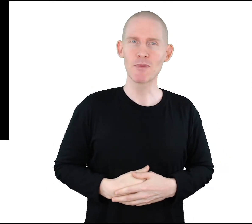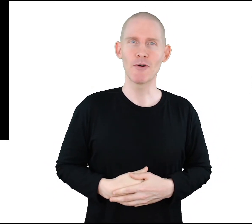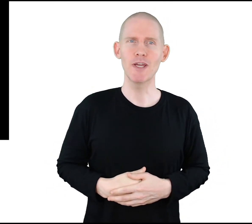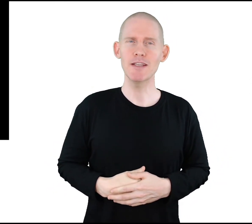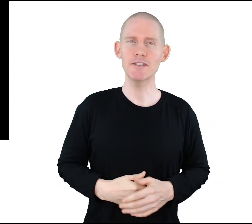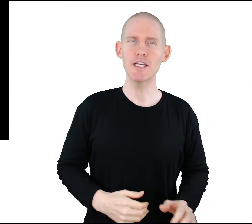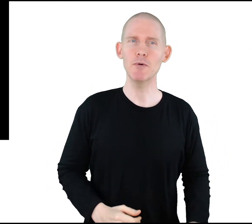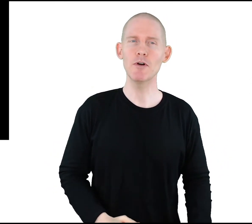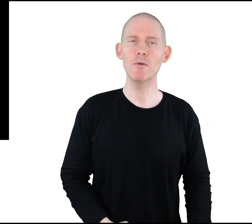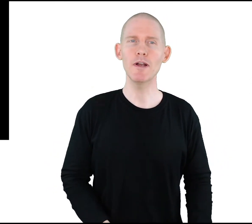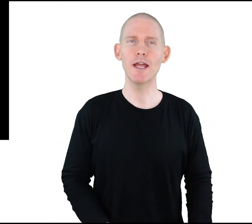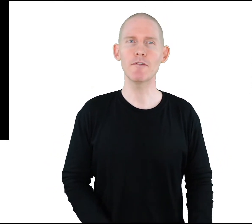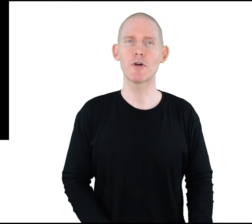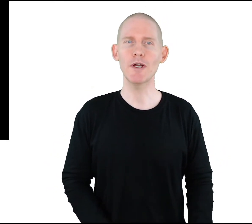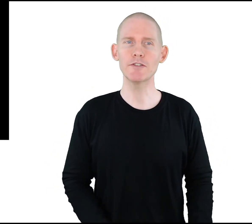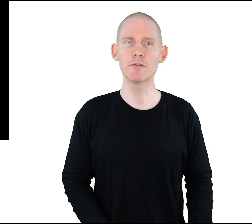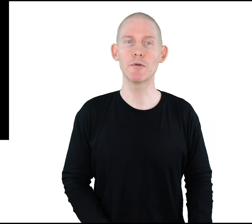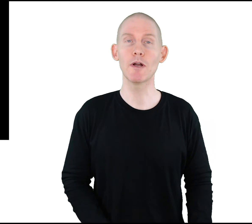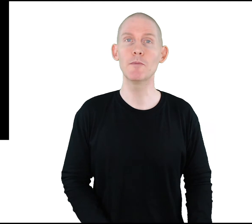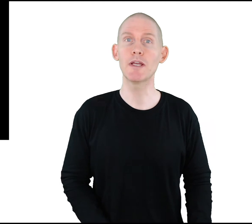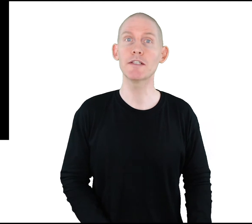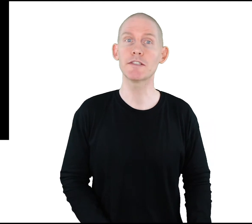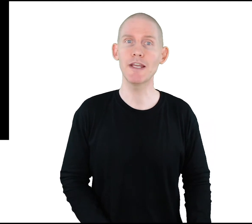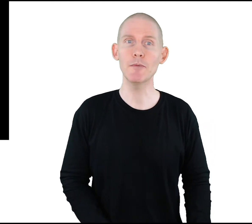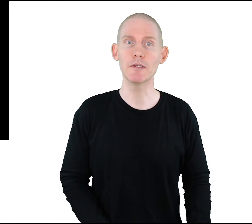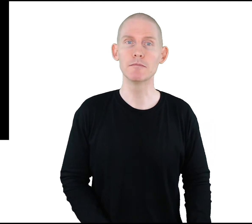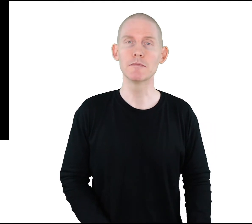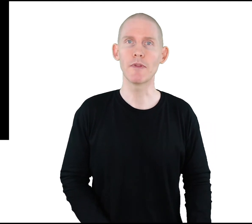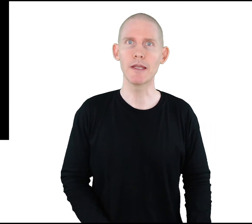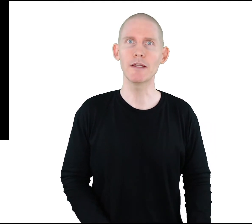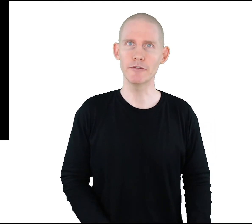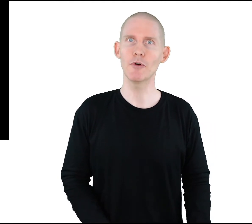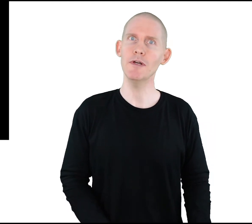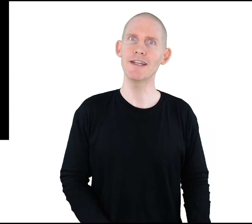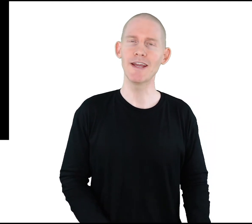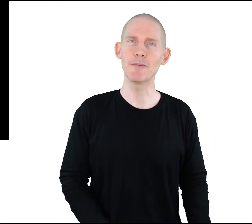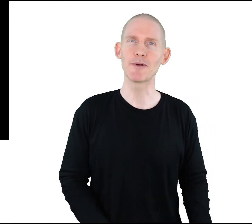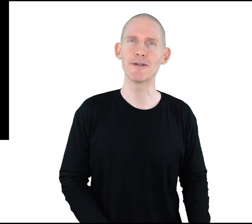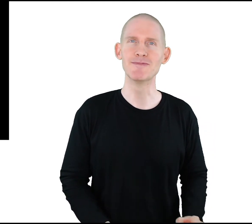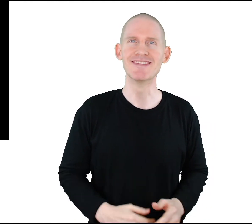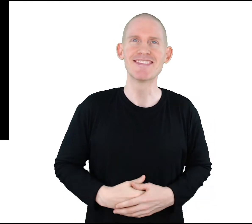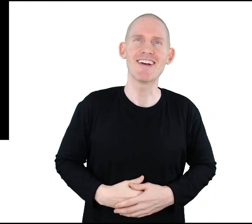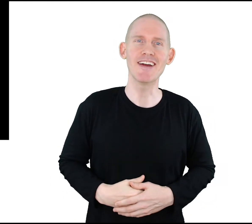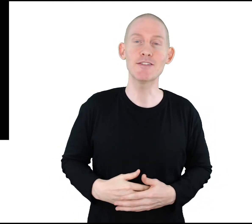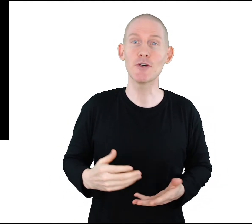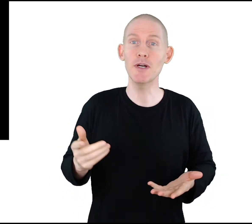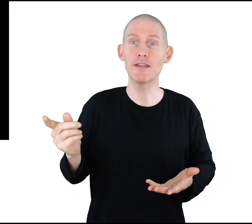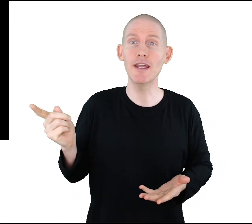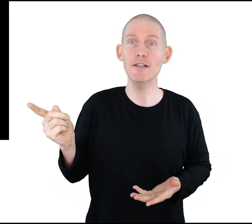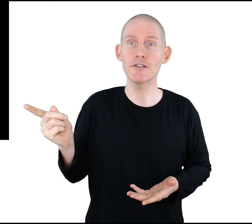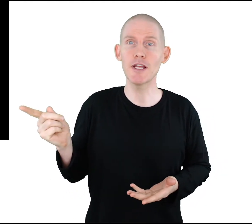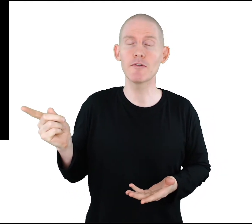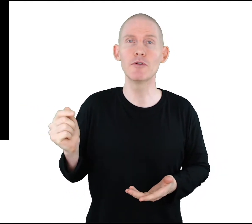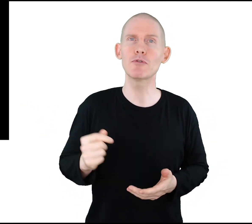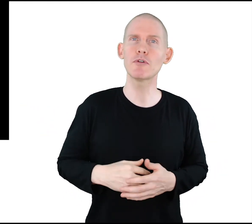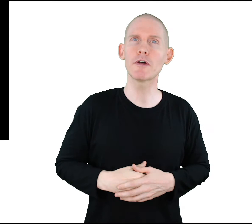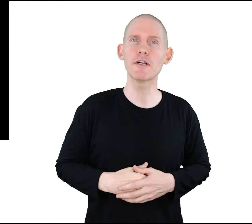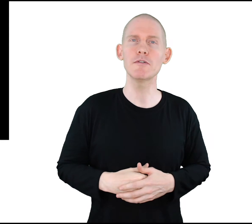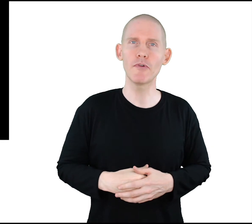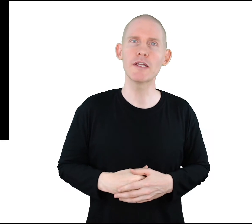Okay, let's say we don't want to have a question. We want to make it a statement. They enjoy eat hamburger. All right, so at the end, just have a neutral look on your face or